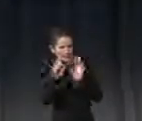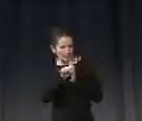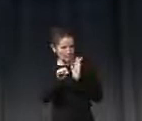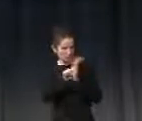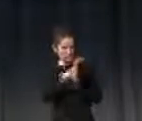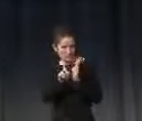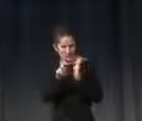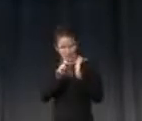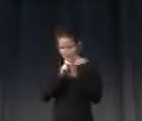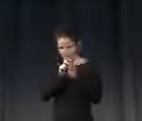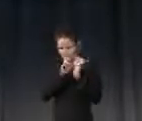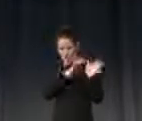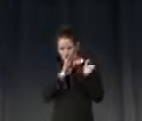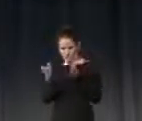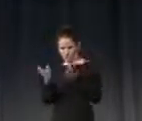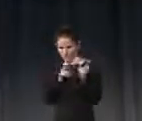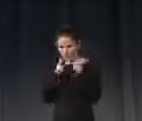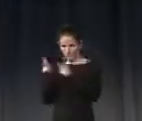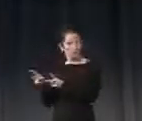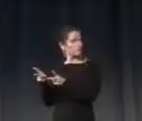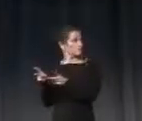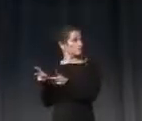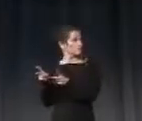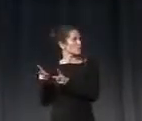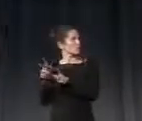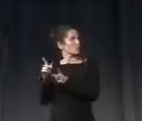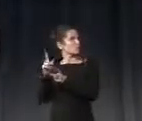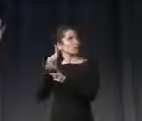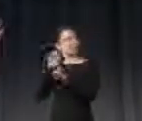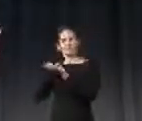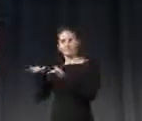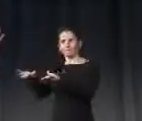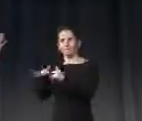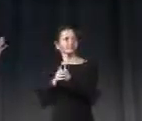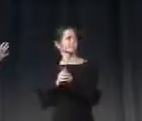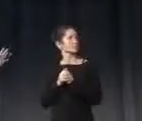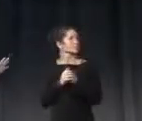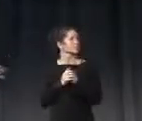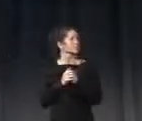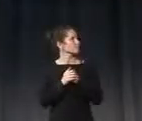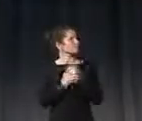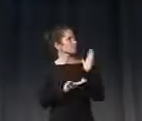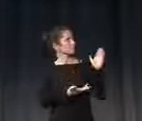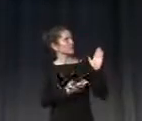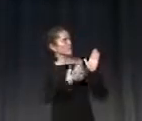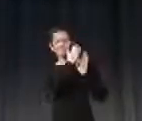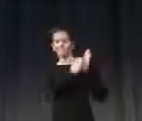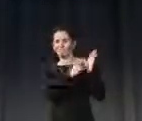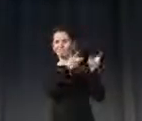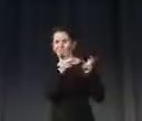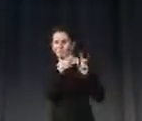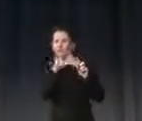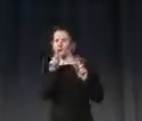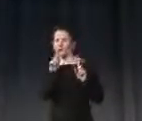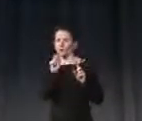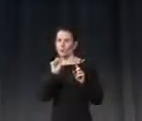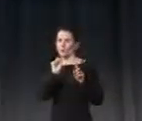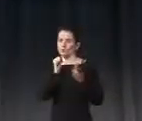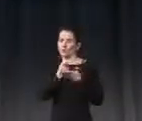the amplitudes at those instants. This is some textual and an image excerpt from his US patent.